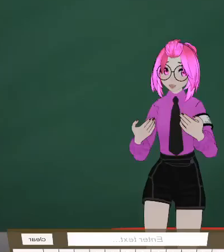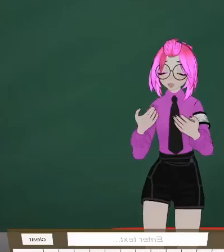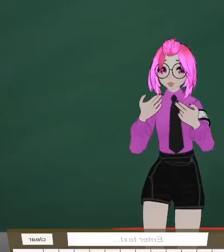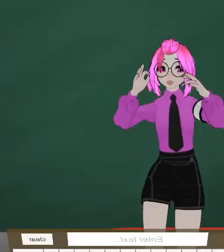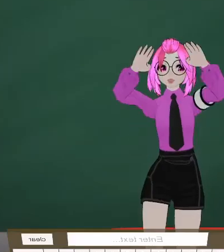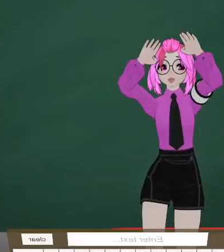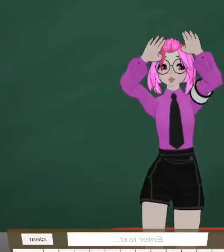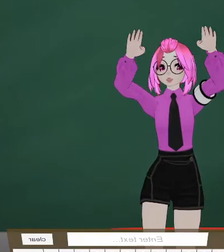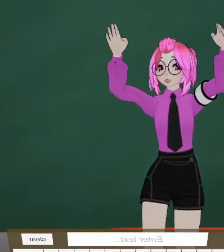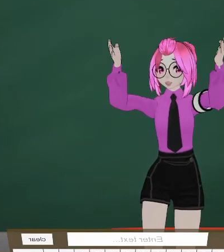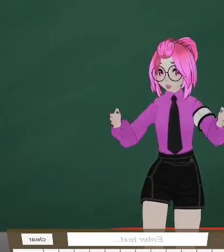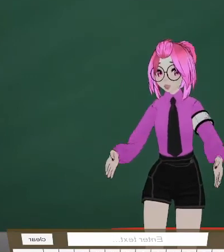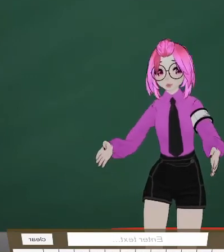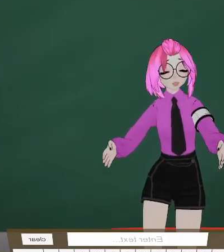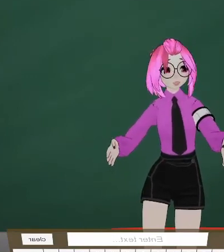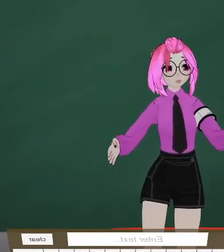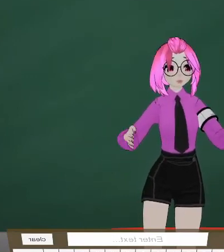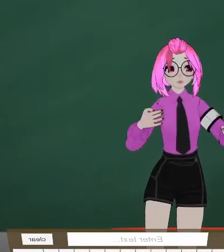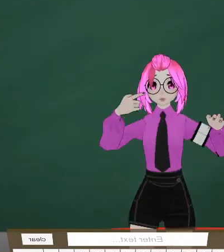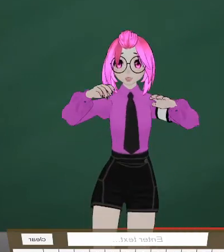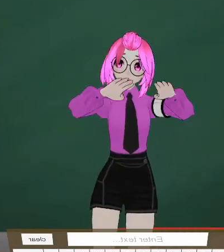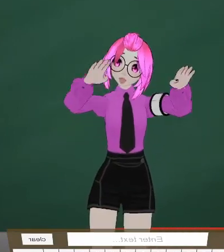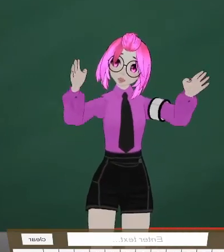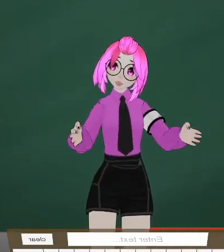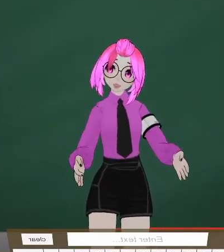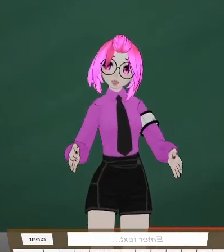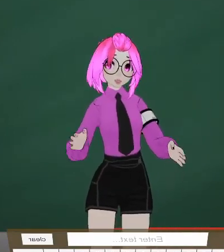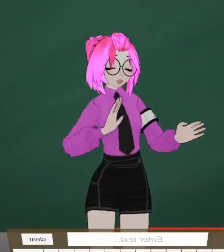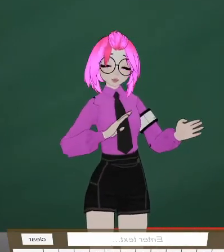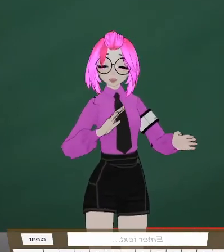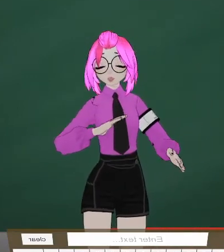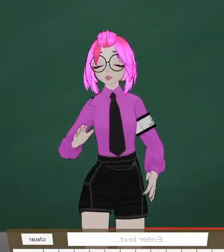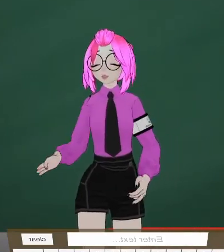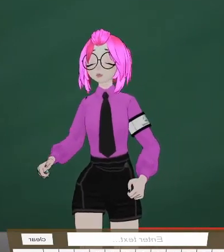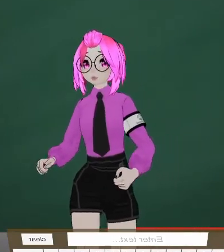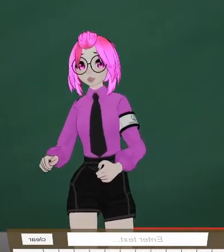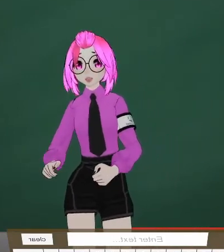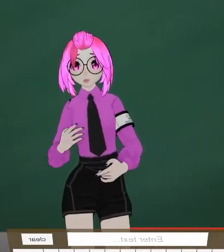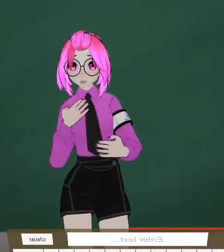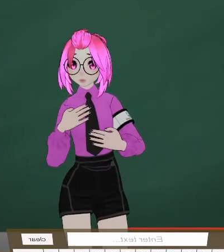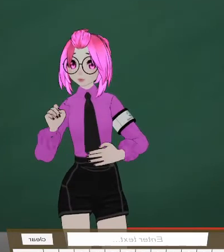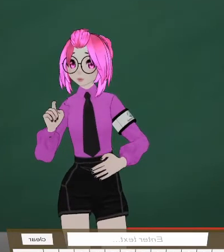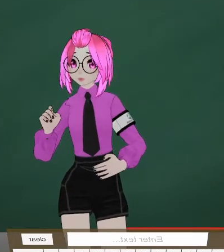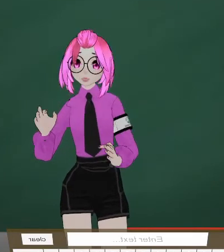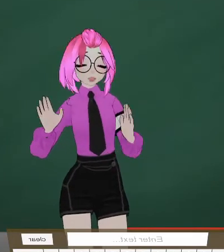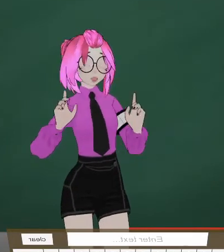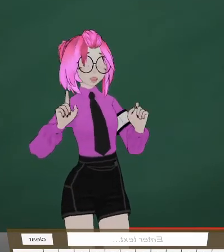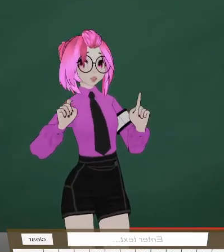you can say fire and then go like this because you know fireplaces are usually like that that's totally fine yeah good question see any other